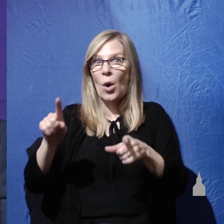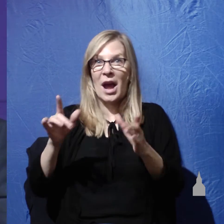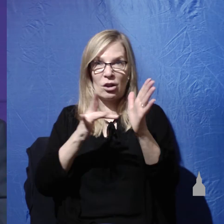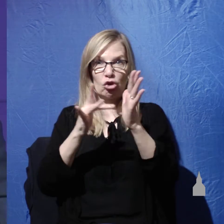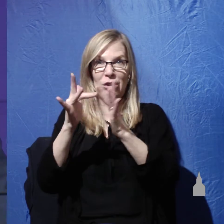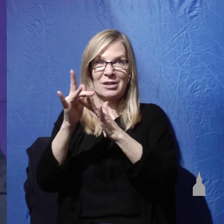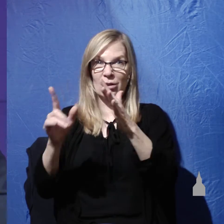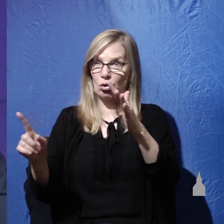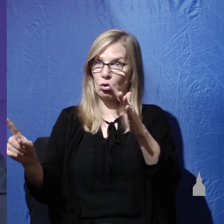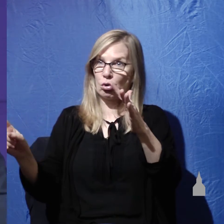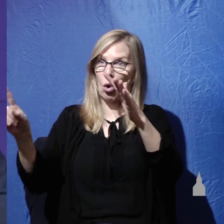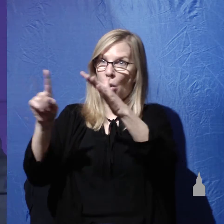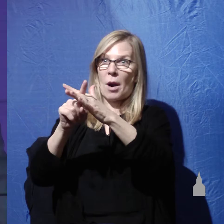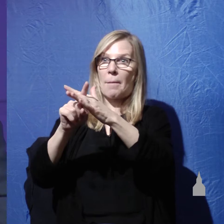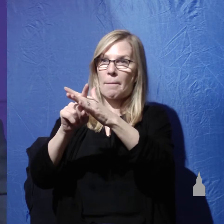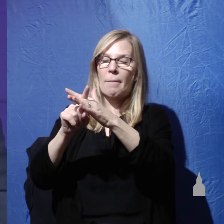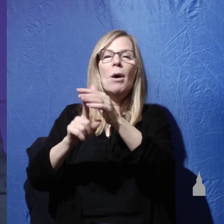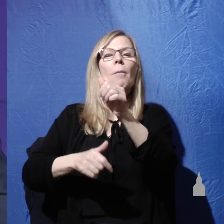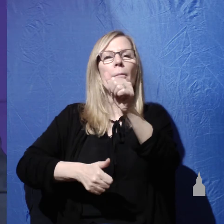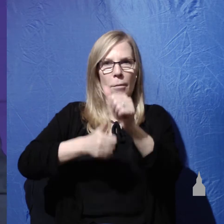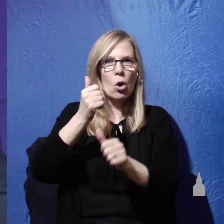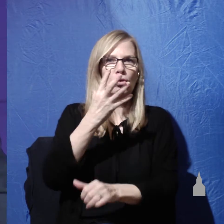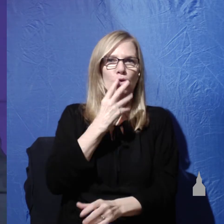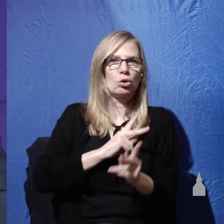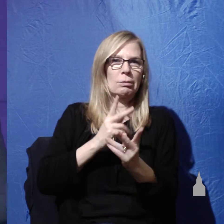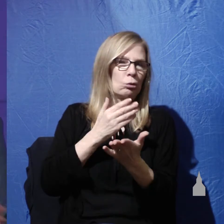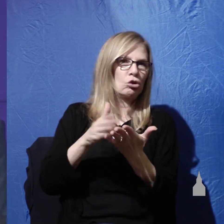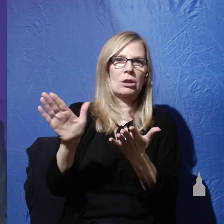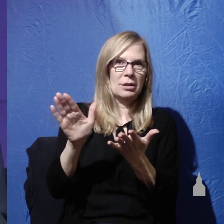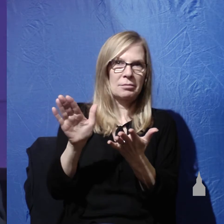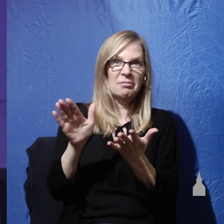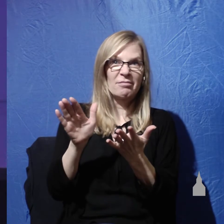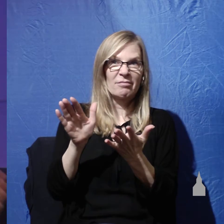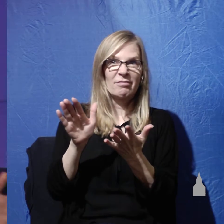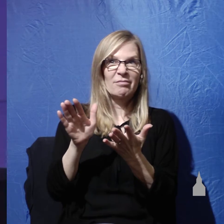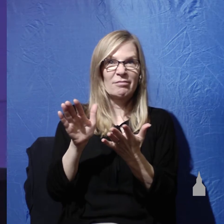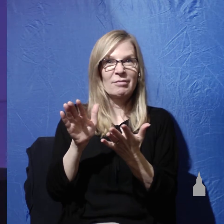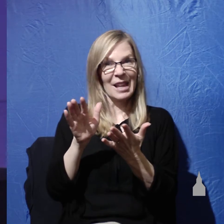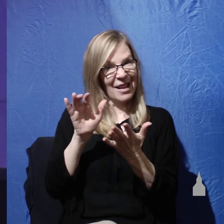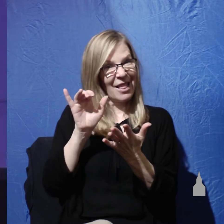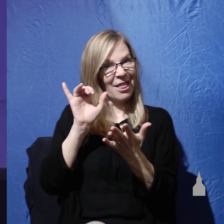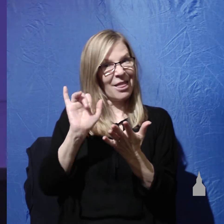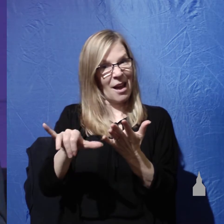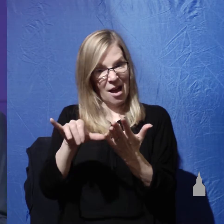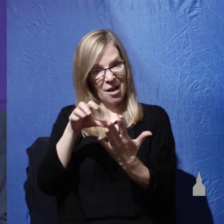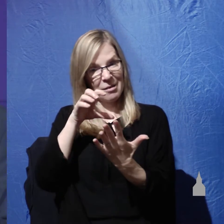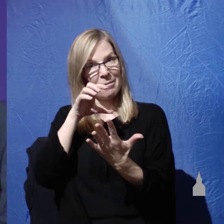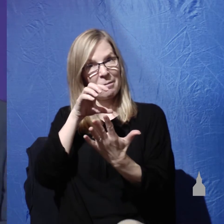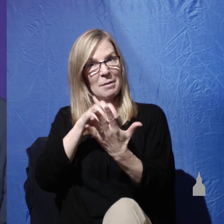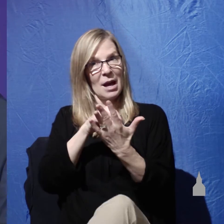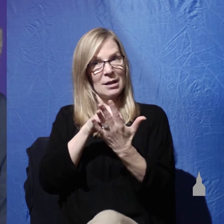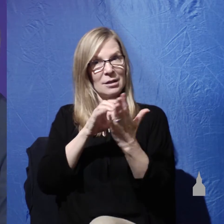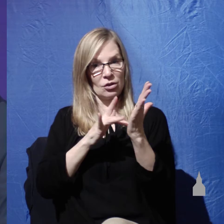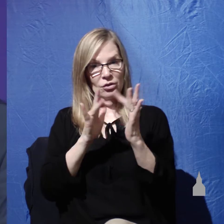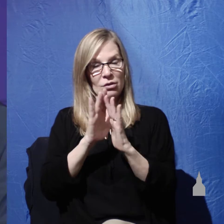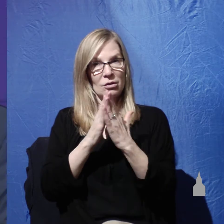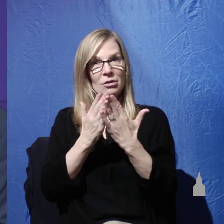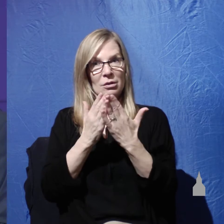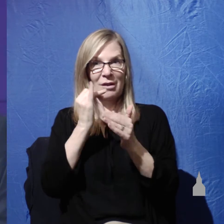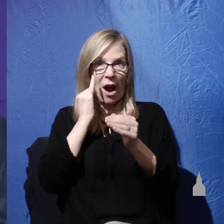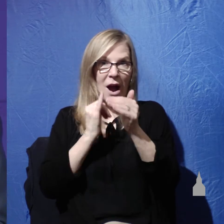the majority of Jewish people rejected him. Listen, this very passage of Scripture from Isaiah